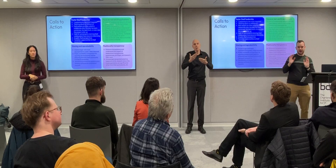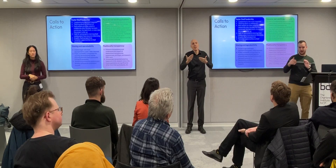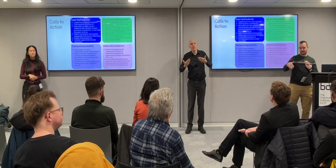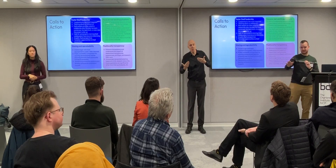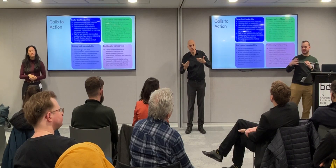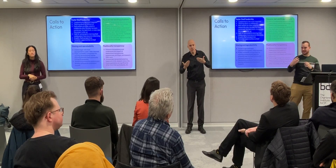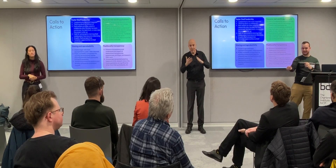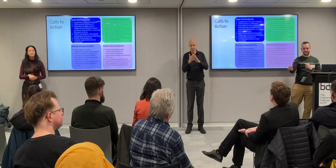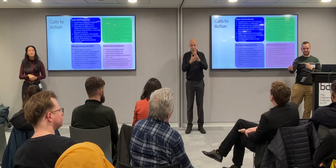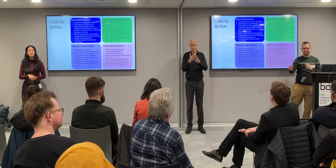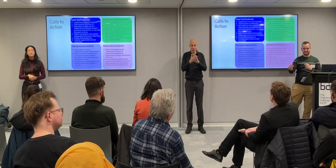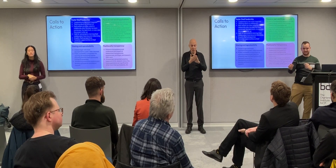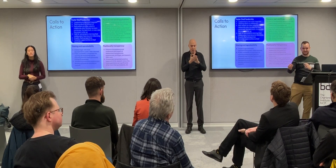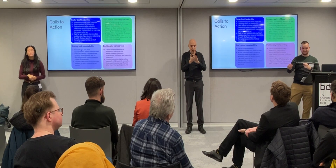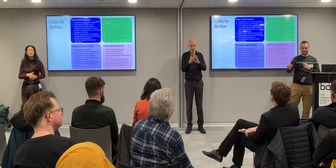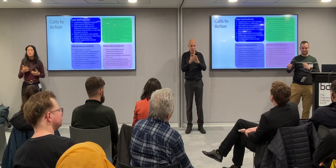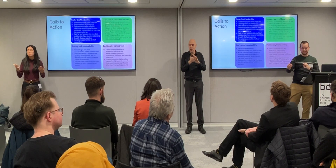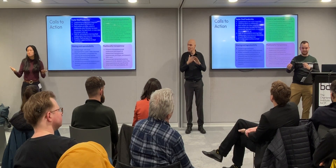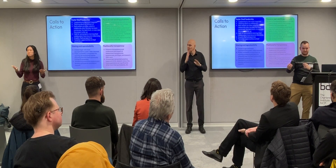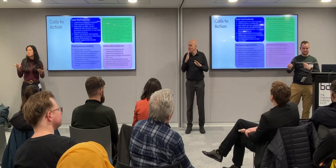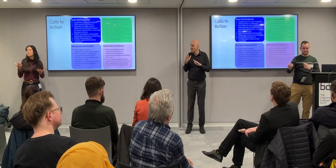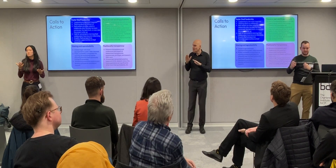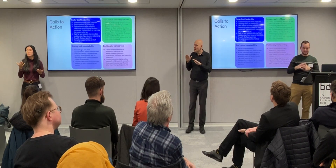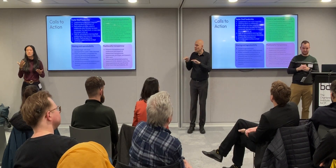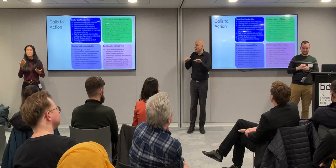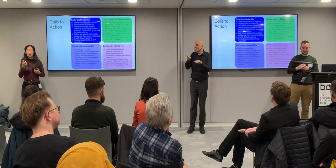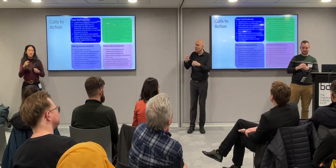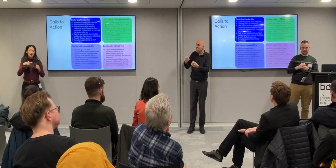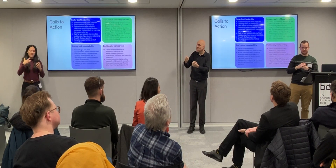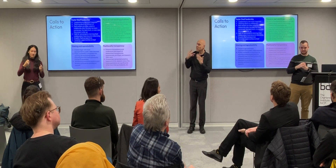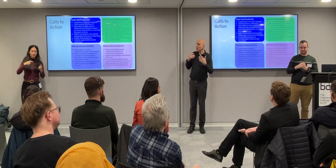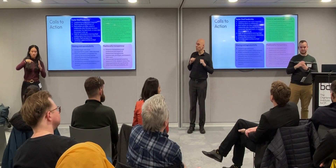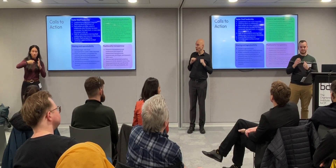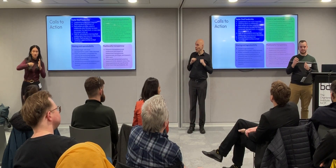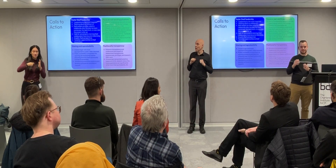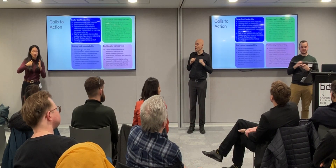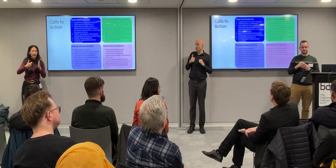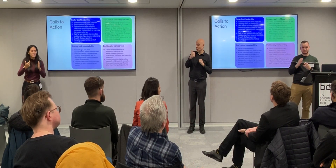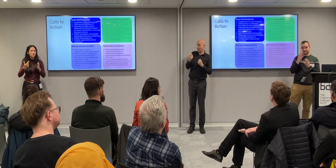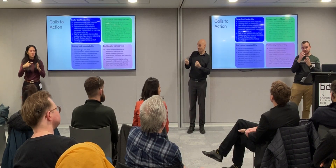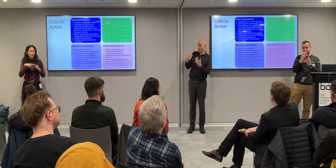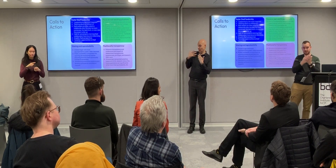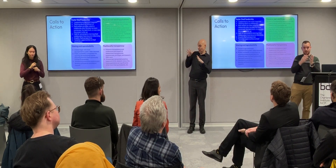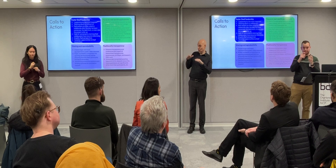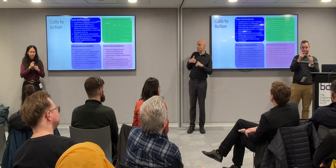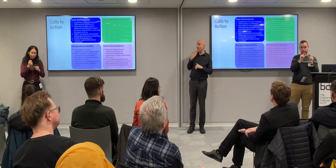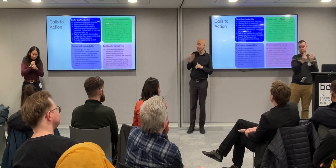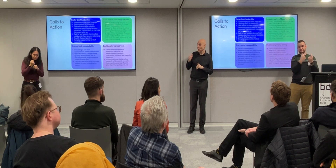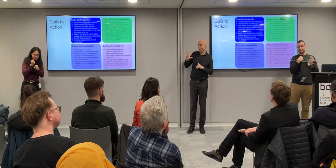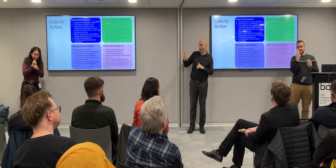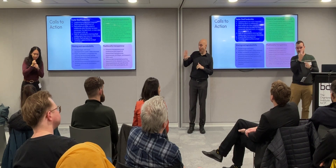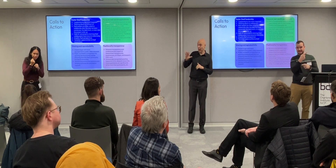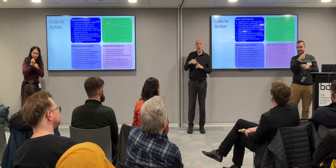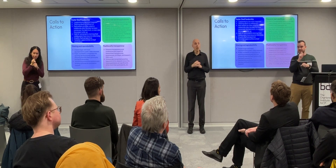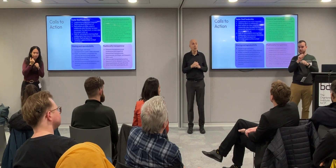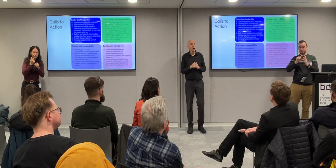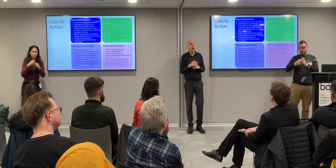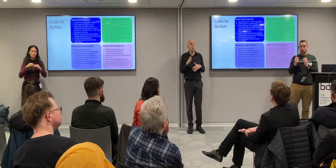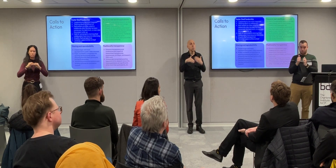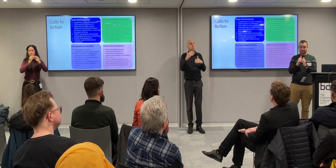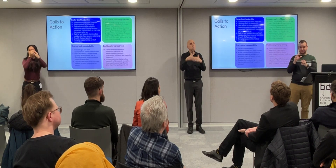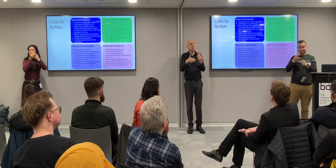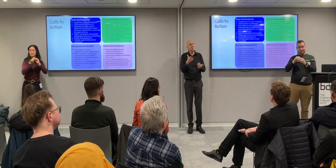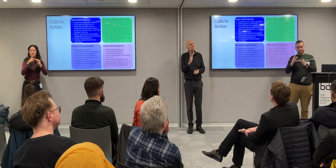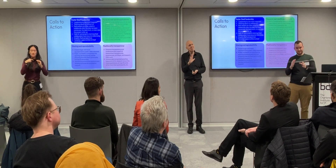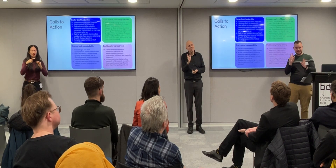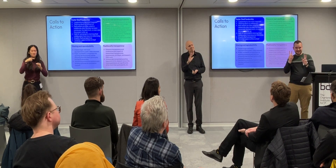somebody ask for deaf person's feedback, and once they have that feedback, then dismissing the deaf person and continuing on with their